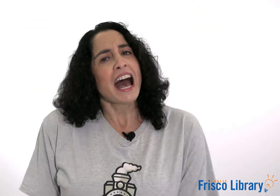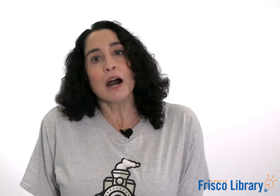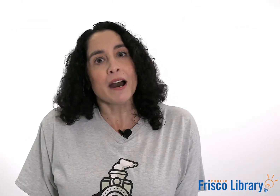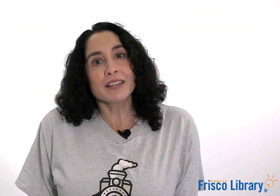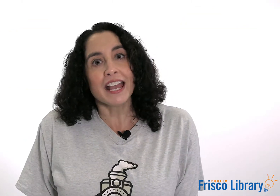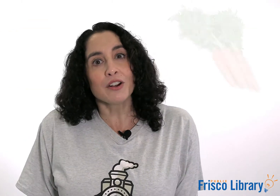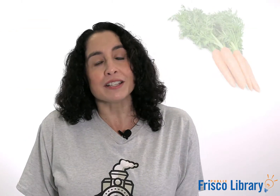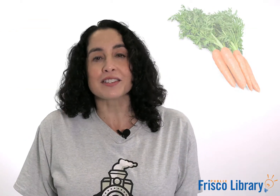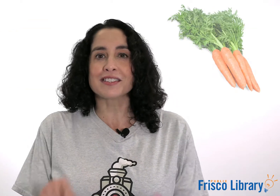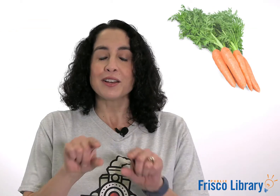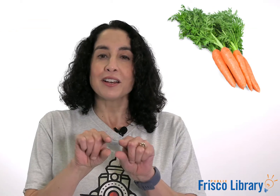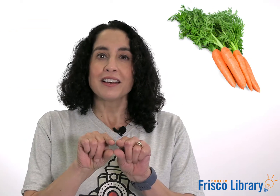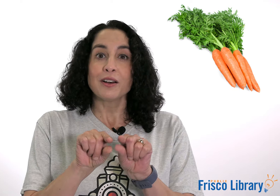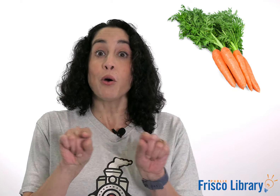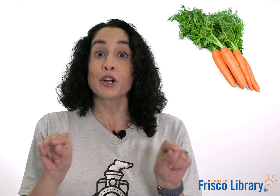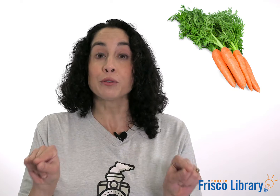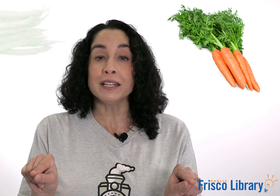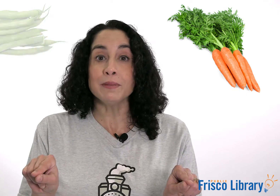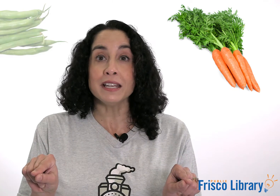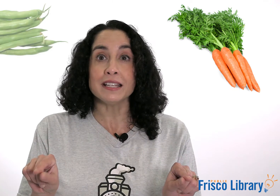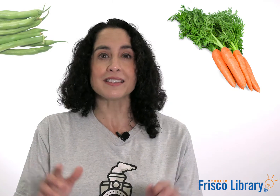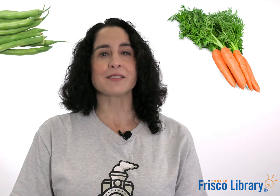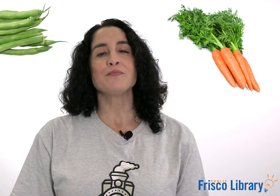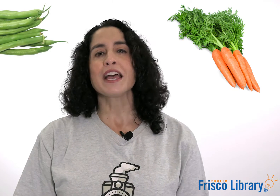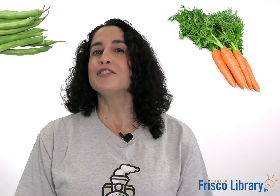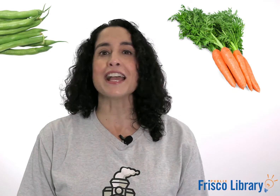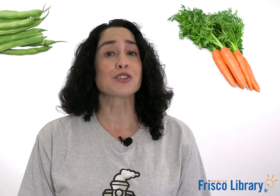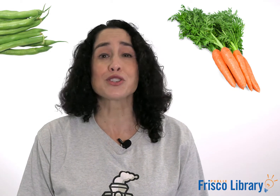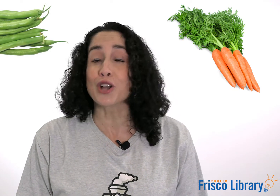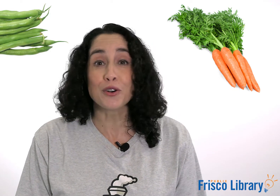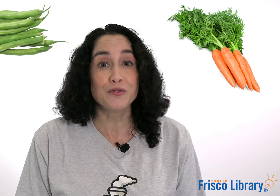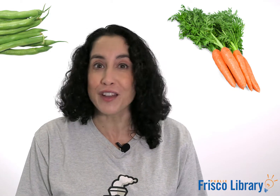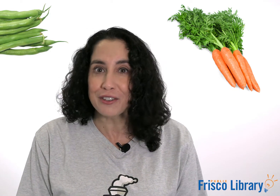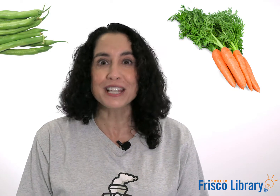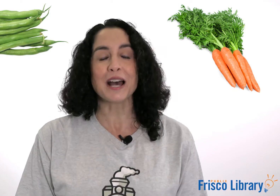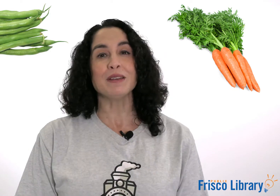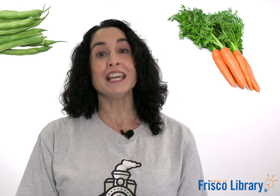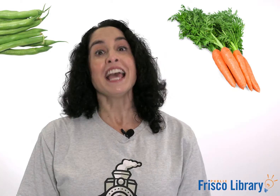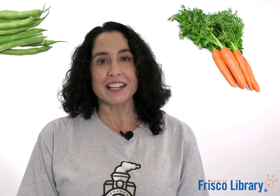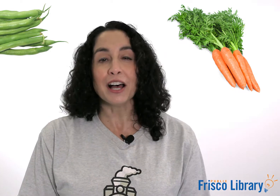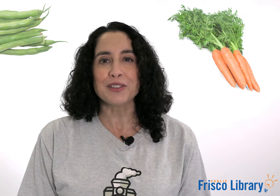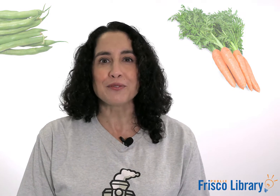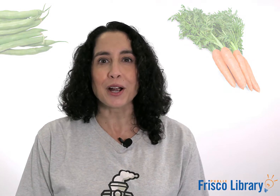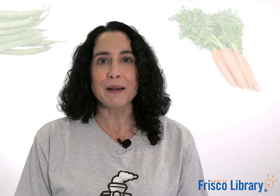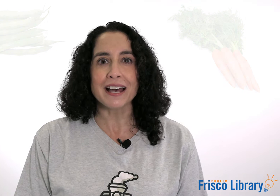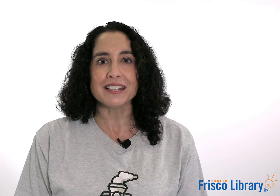How about carrots or green beans? They are so very yummy and healthy for our bodies.